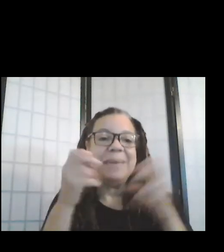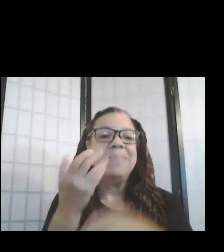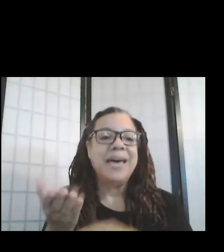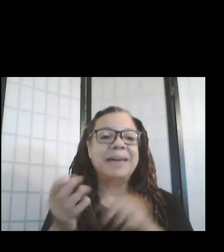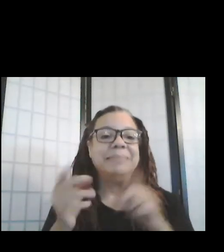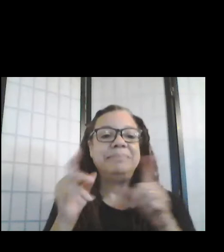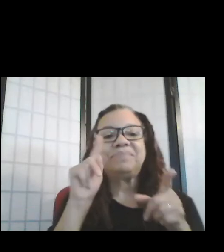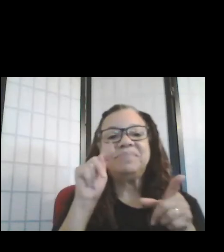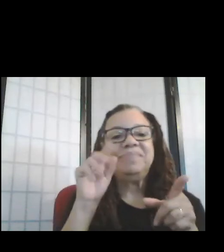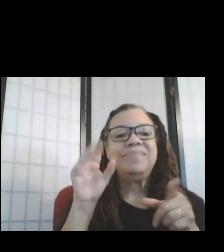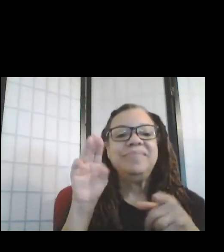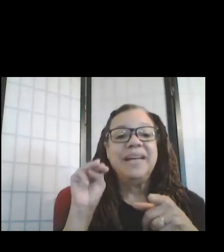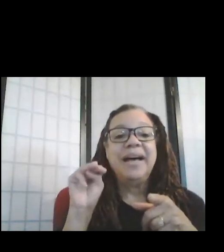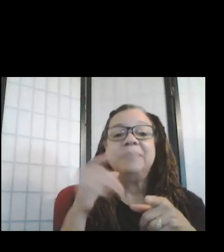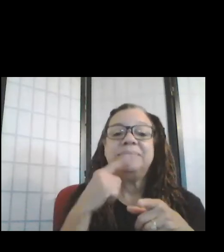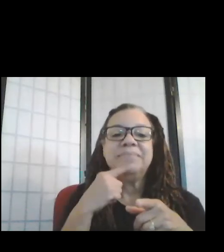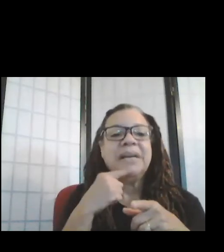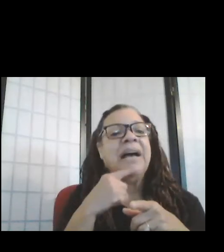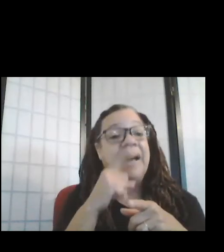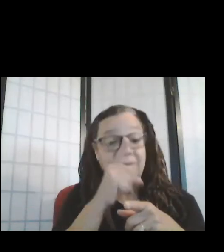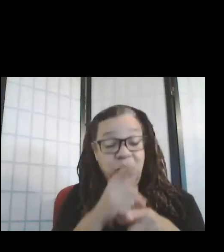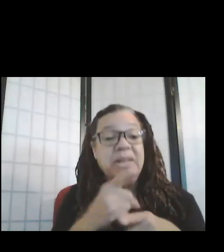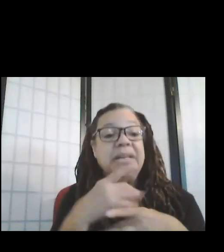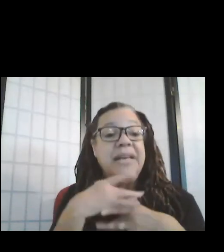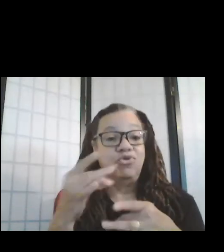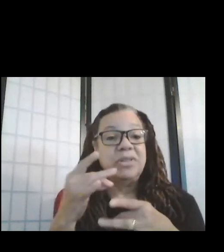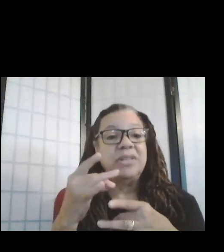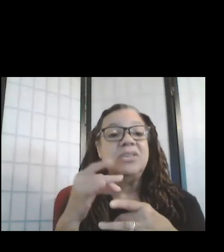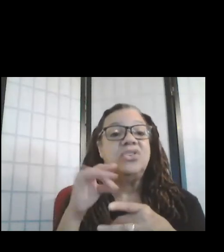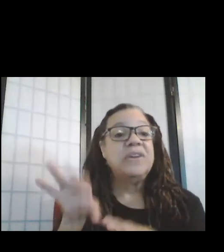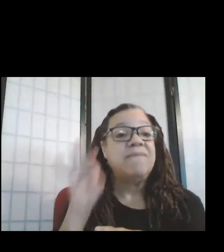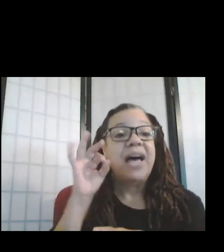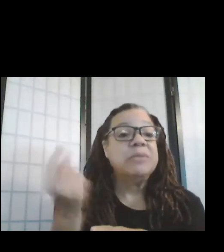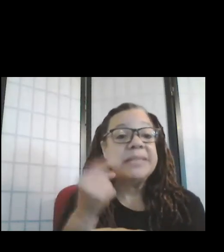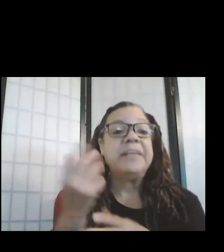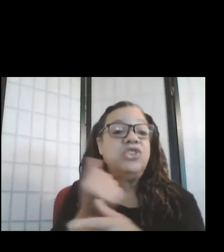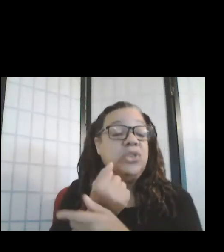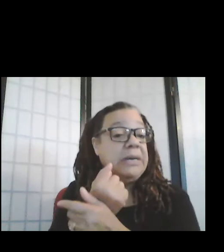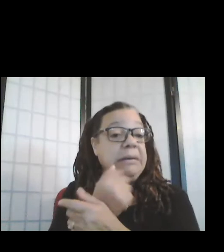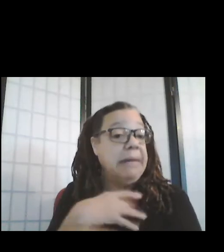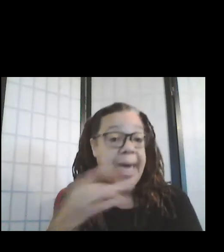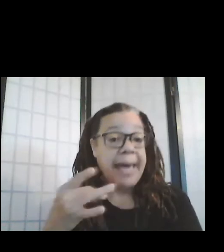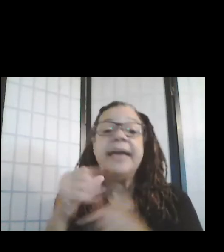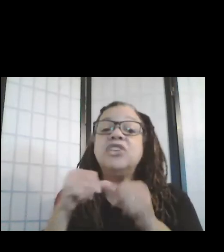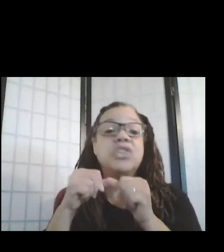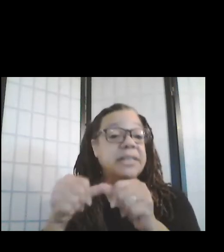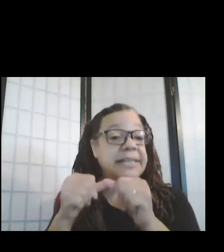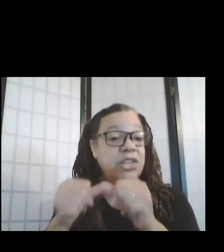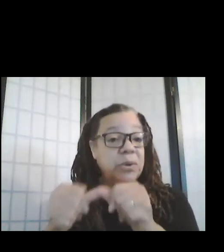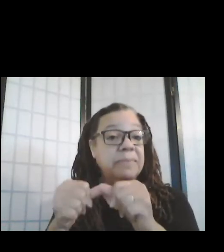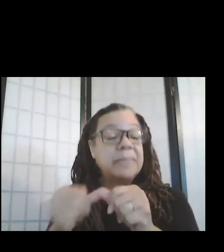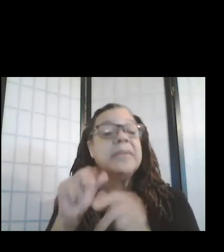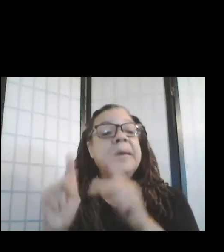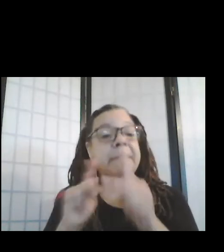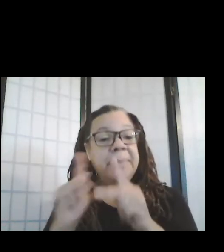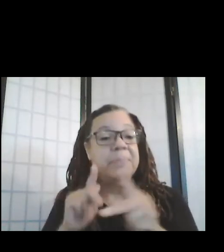it particularly interesting that she found this thing she liked and she really pursued it. And people around her,